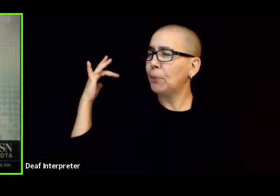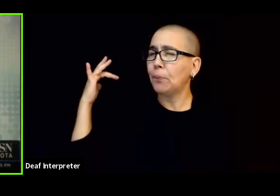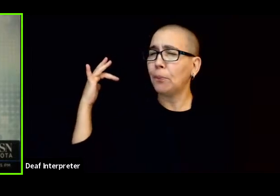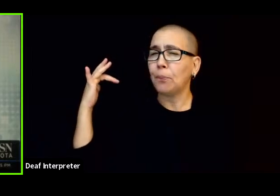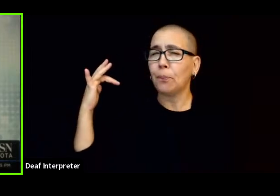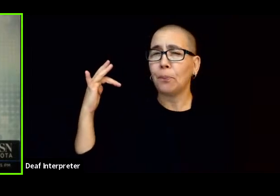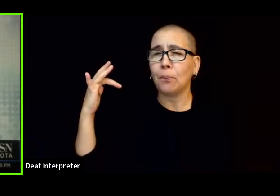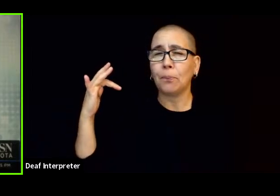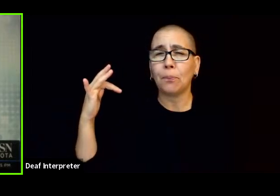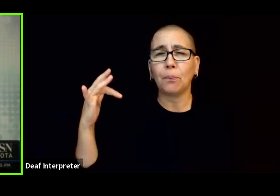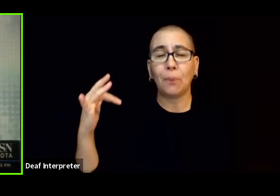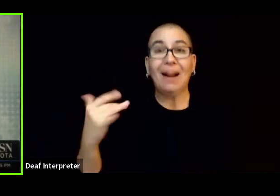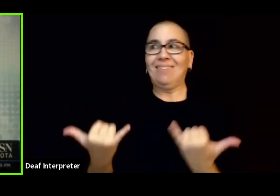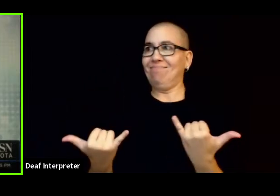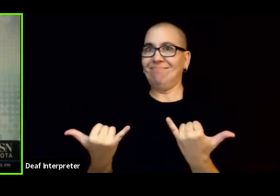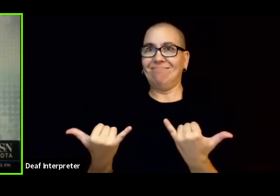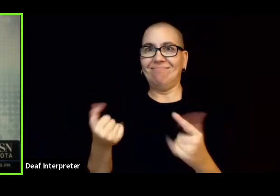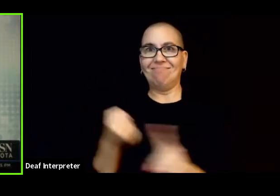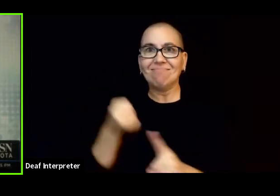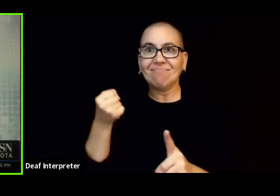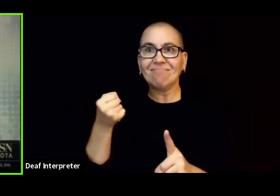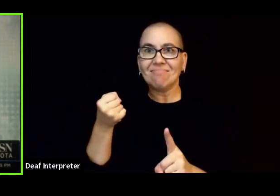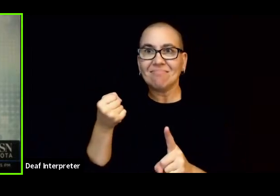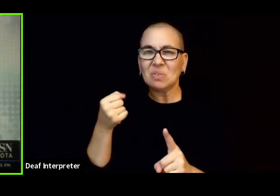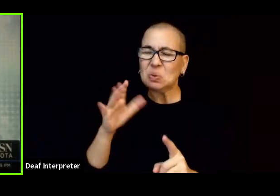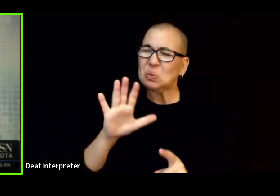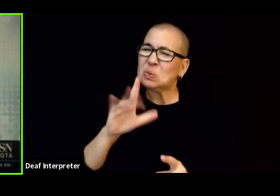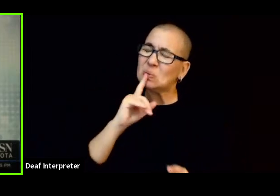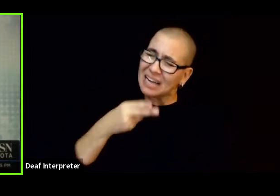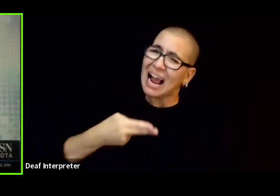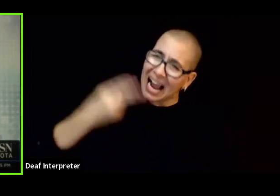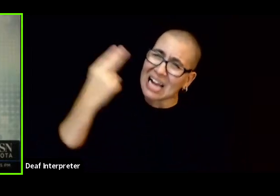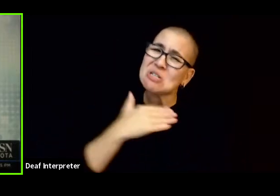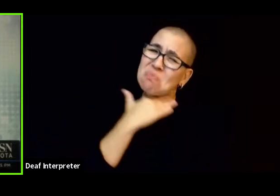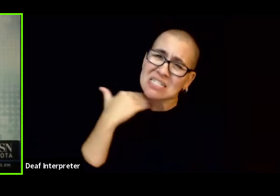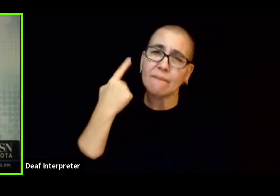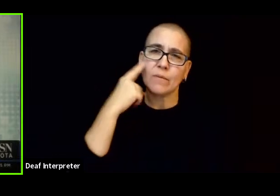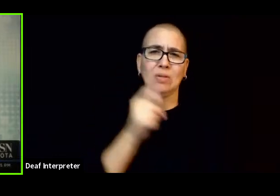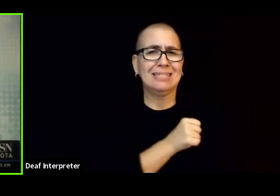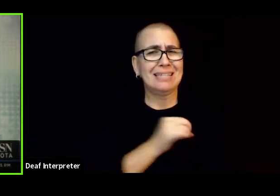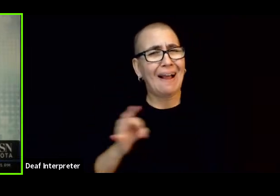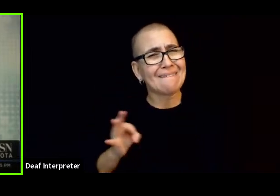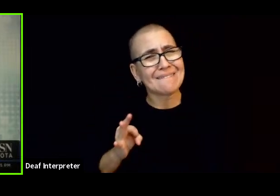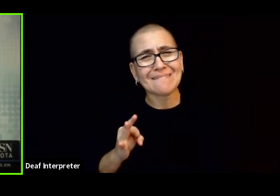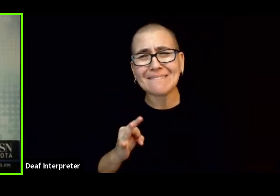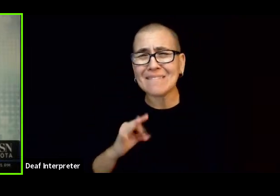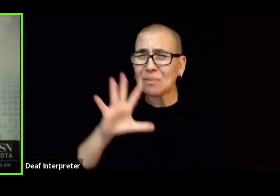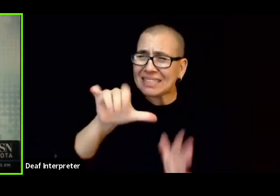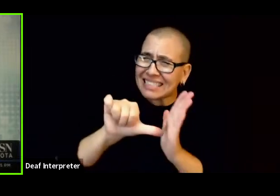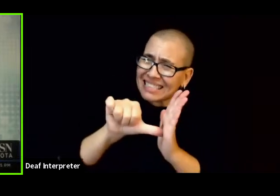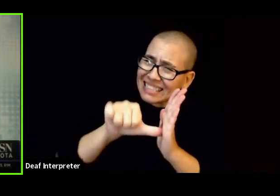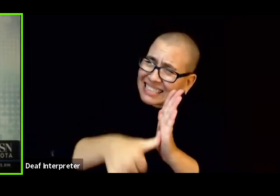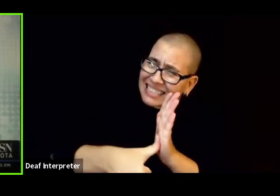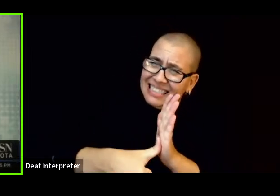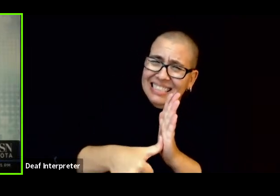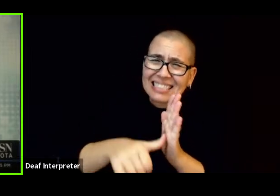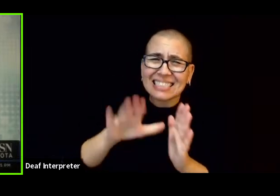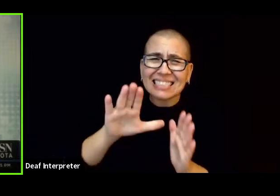at serious risk, even as these facilities continue to take aggressive action to limit